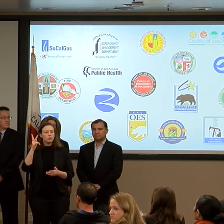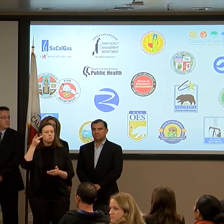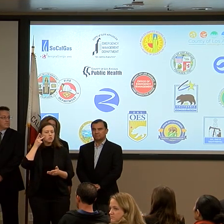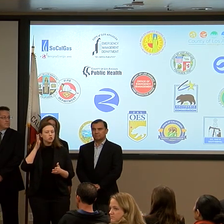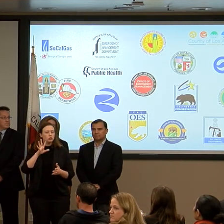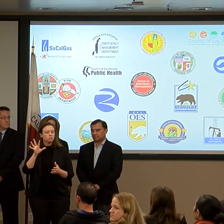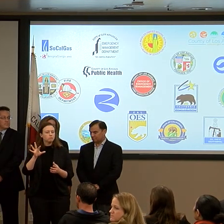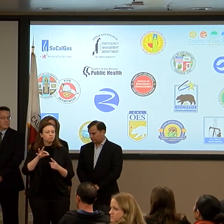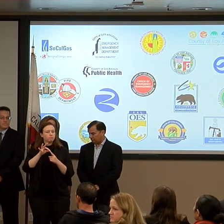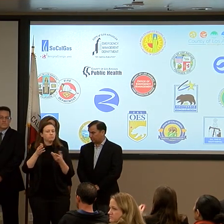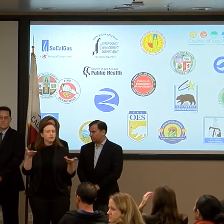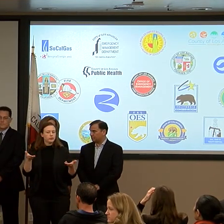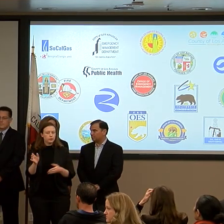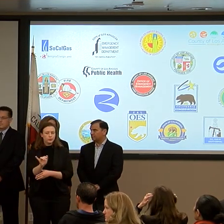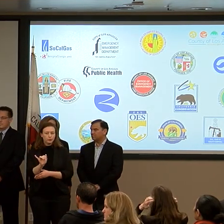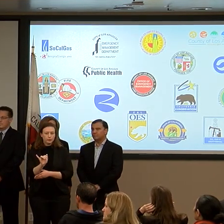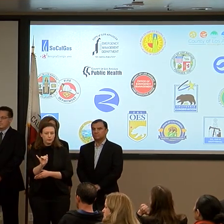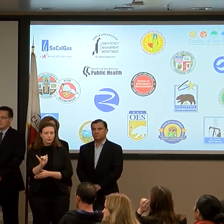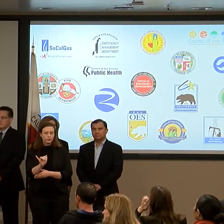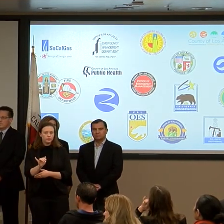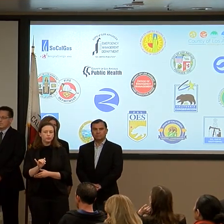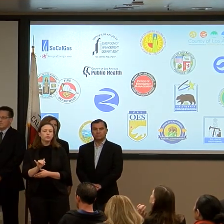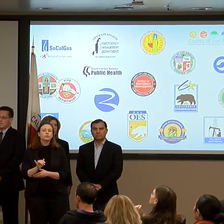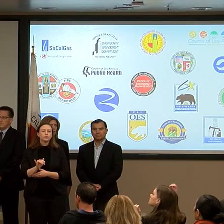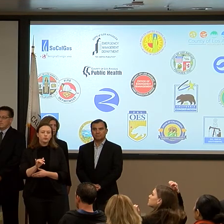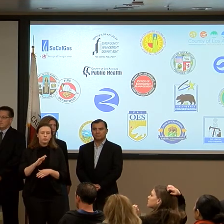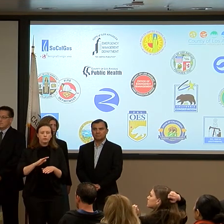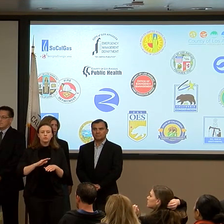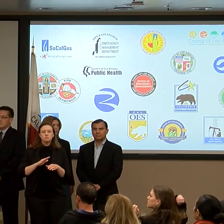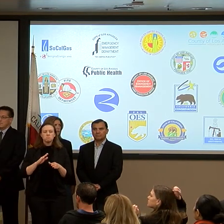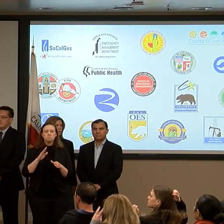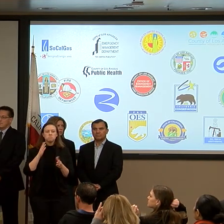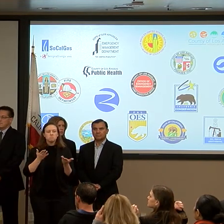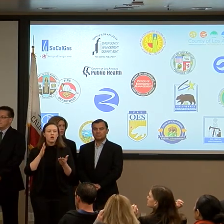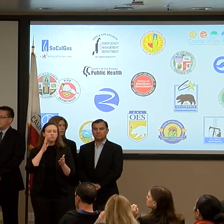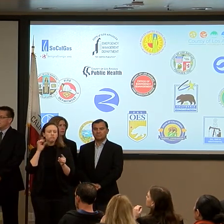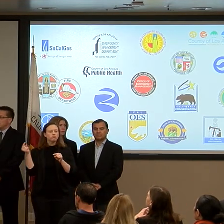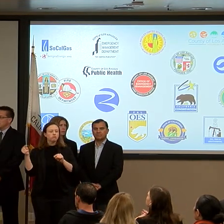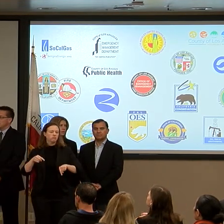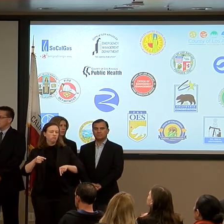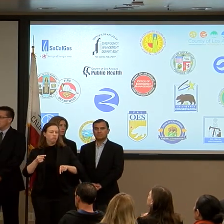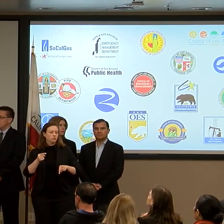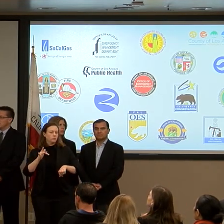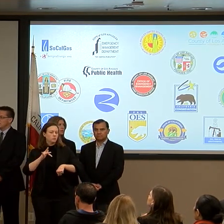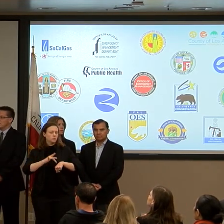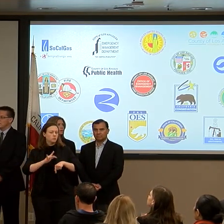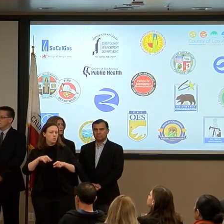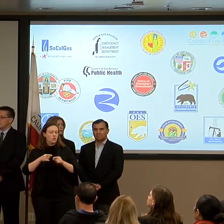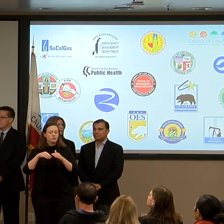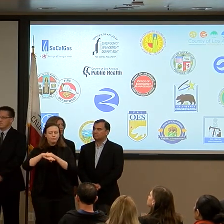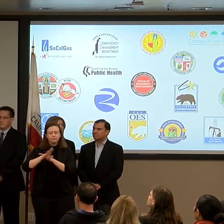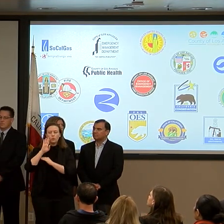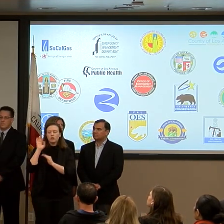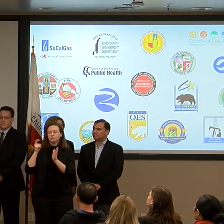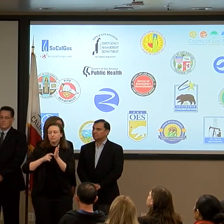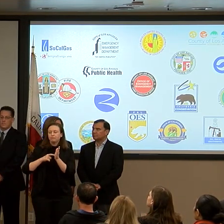that were here. I think they're on their way, so we'll recognize them when they come in.